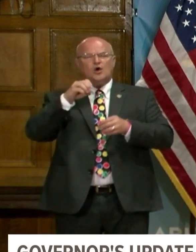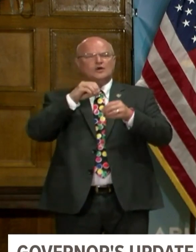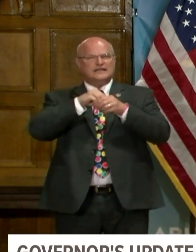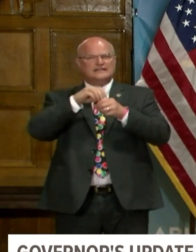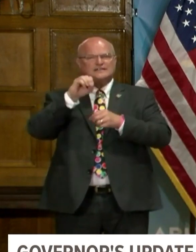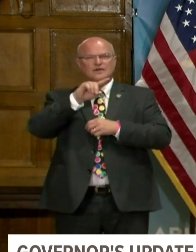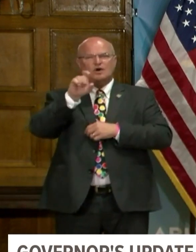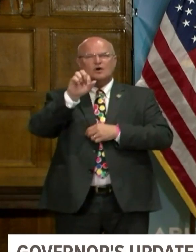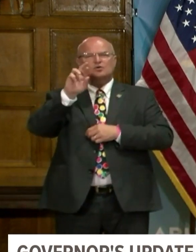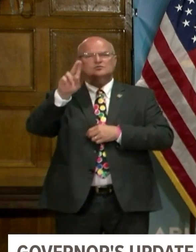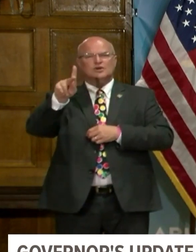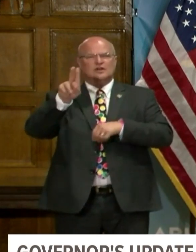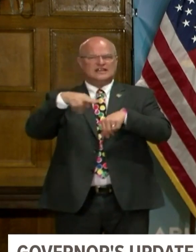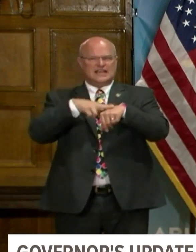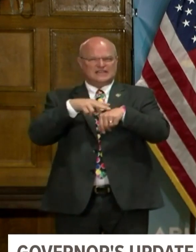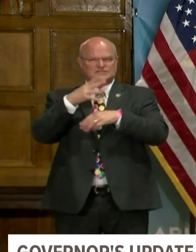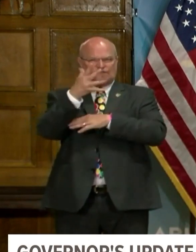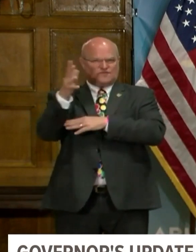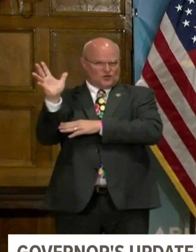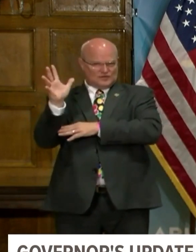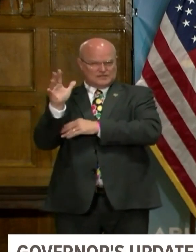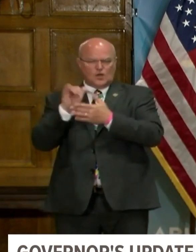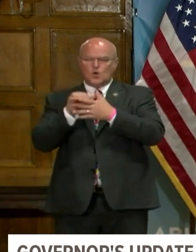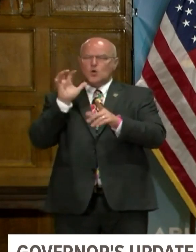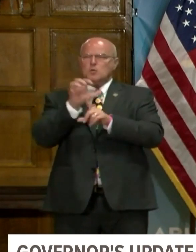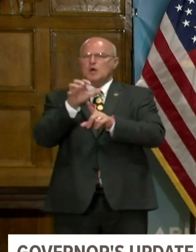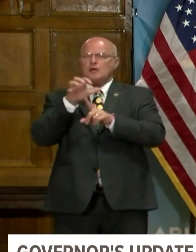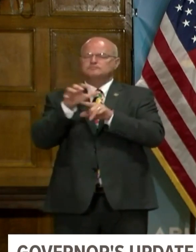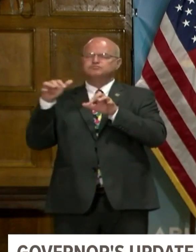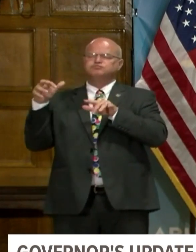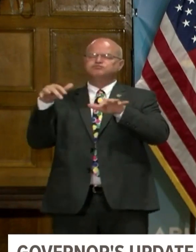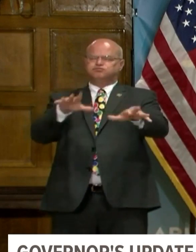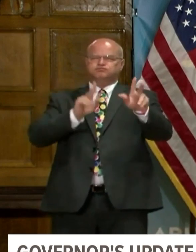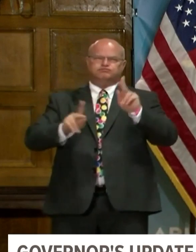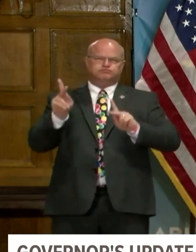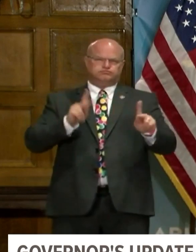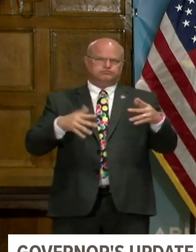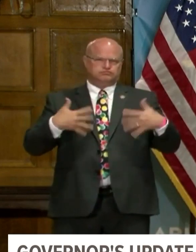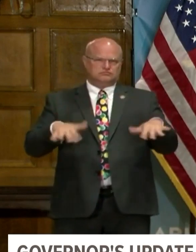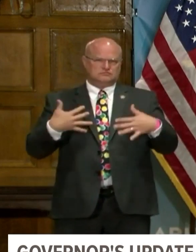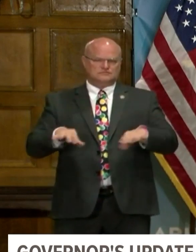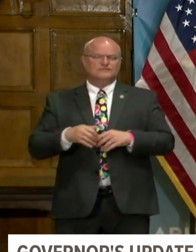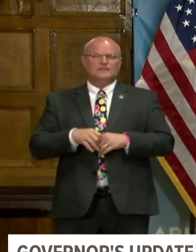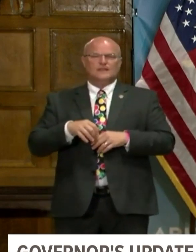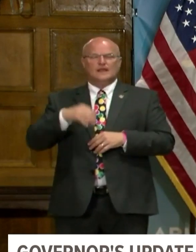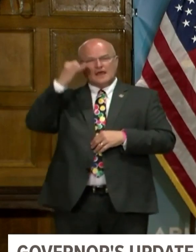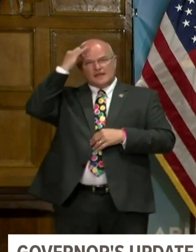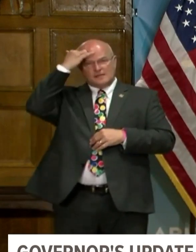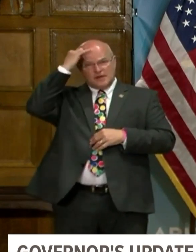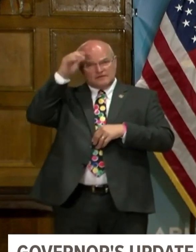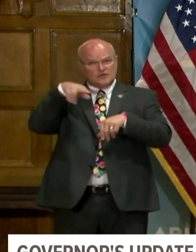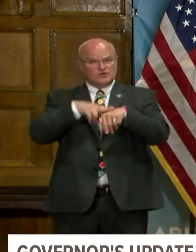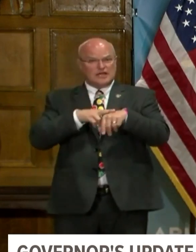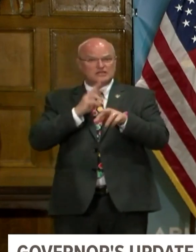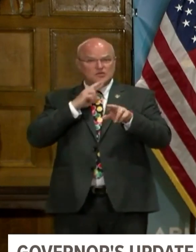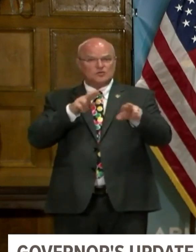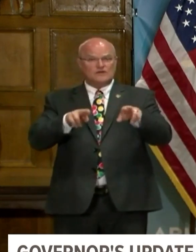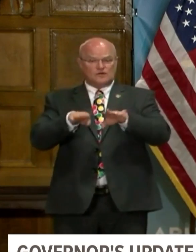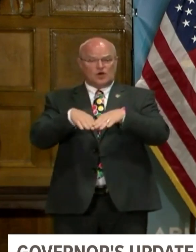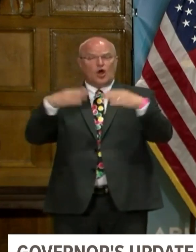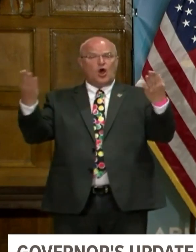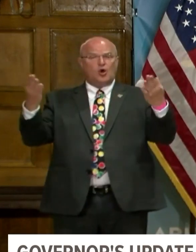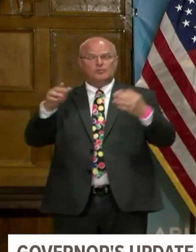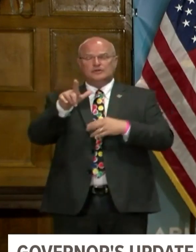National Forest. Both of those are very popular trails. The Buffalo National River